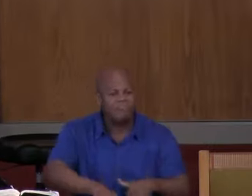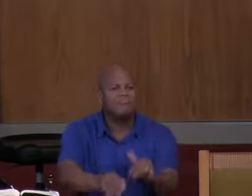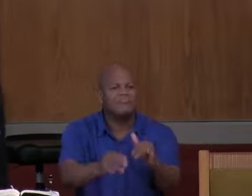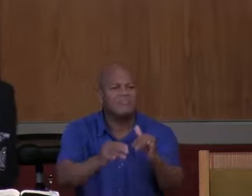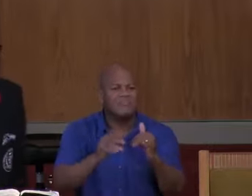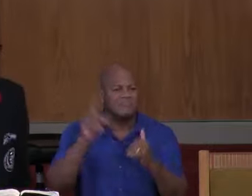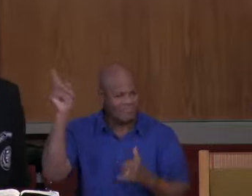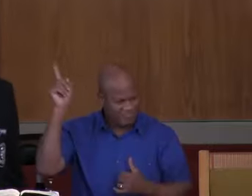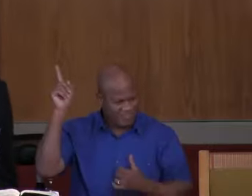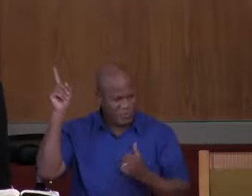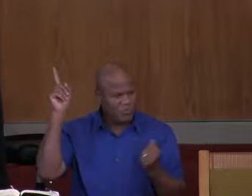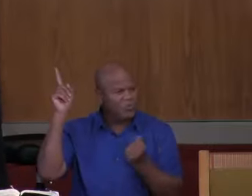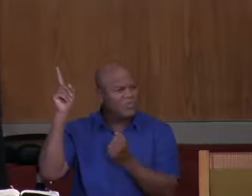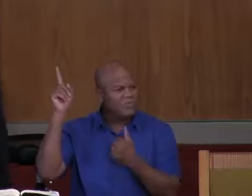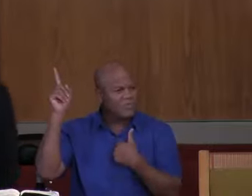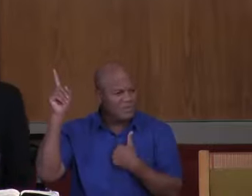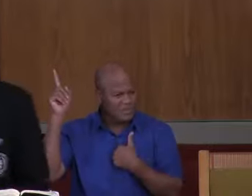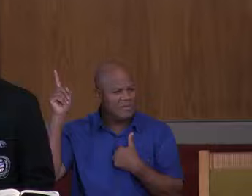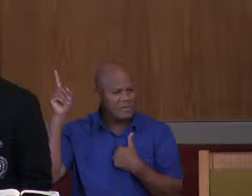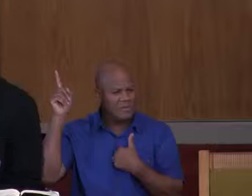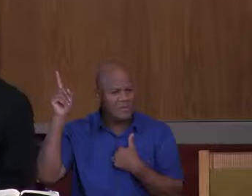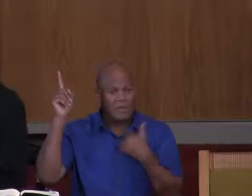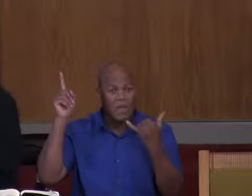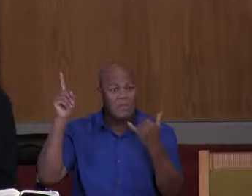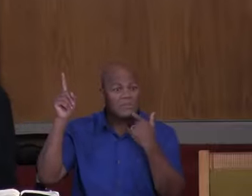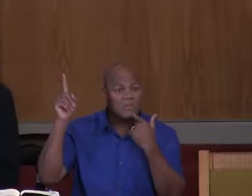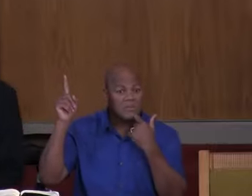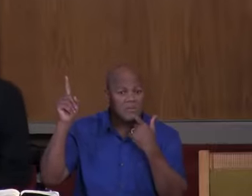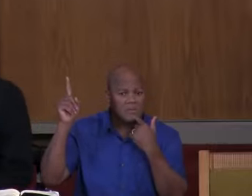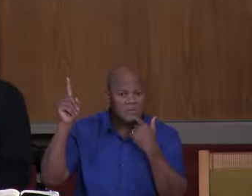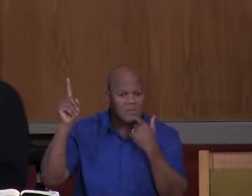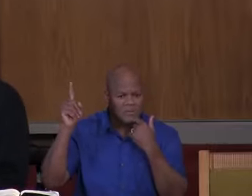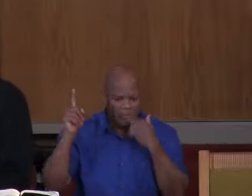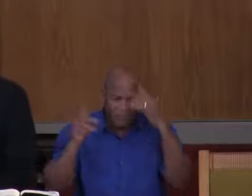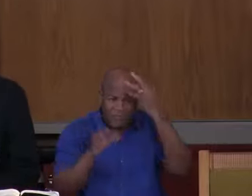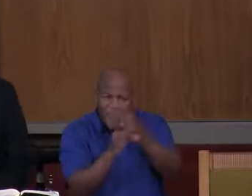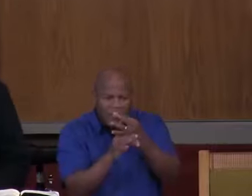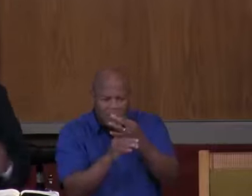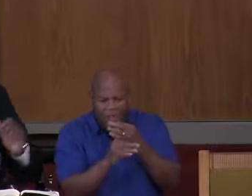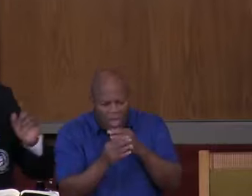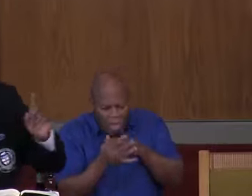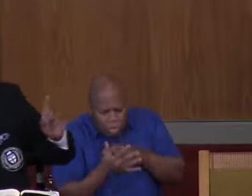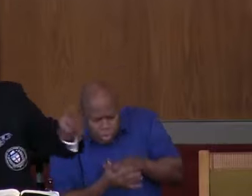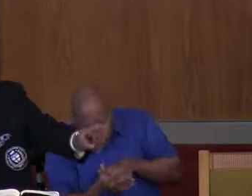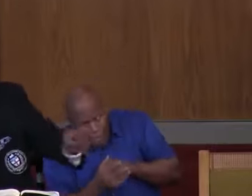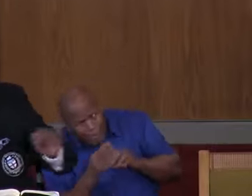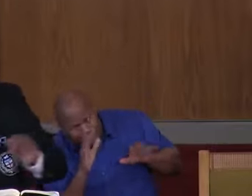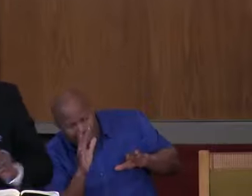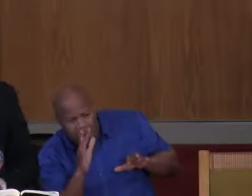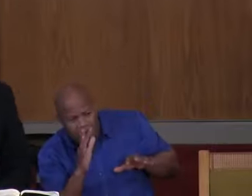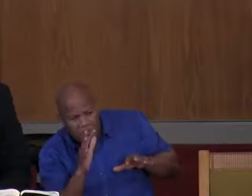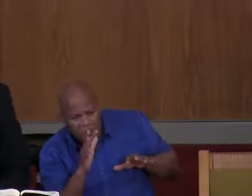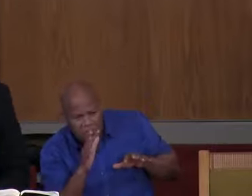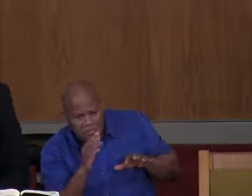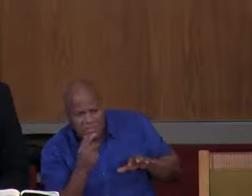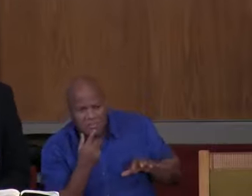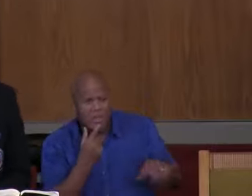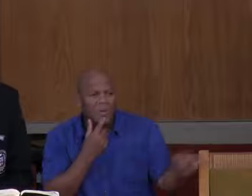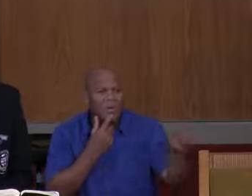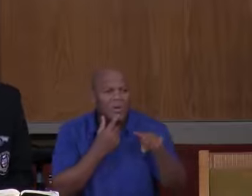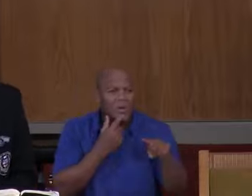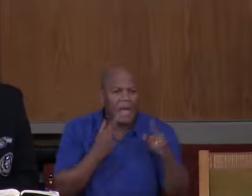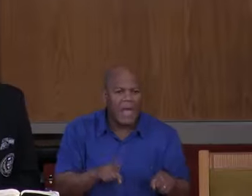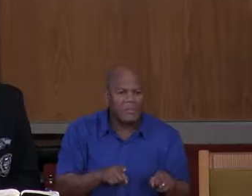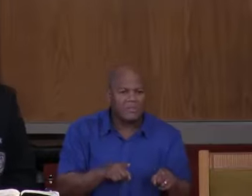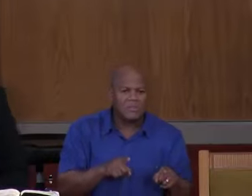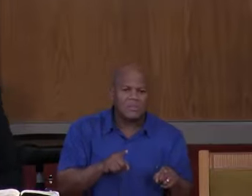Here's the question. When he says an unpunkable faith that would not cower, what do you say when you